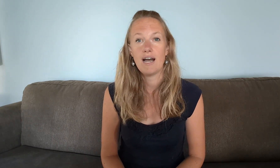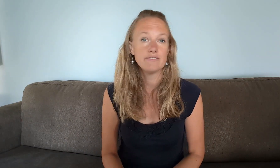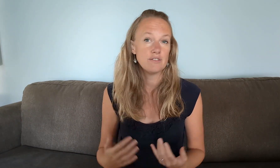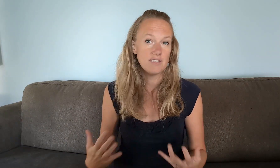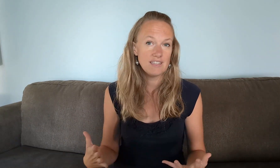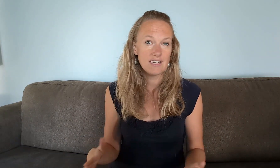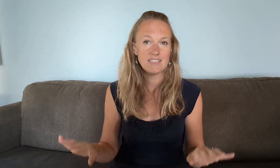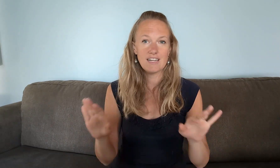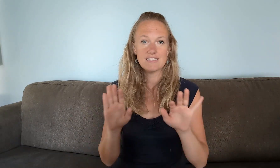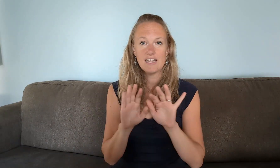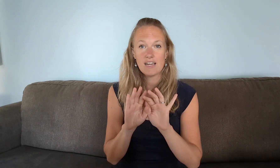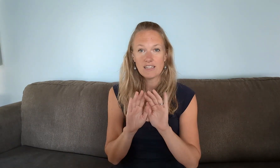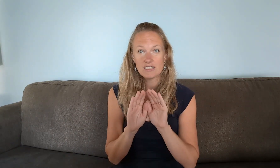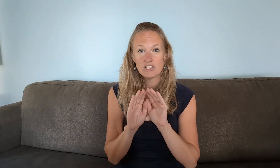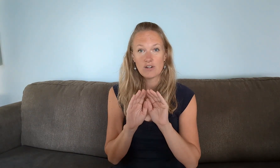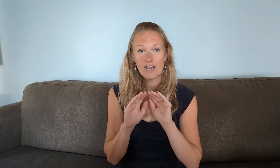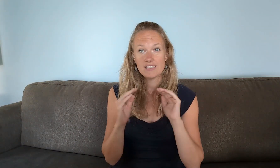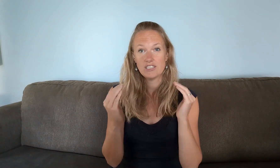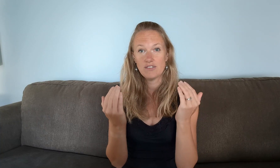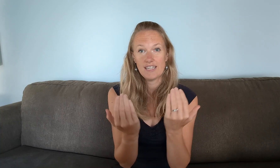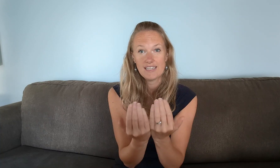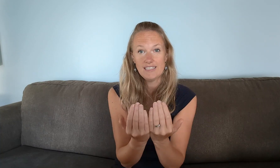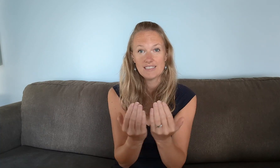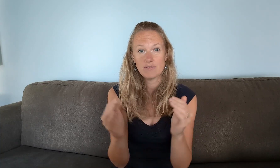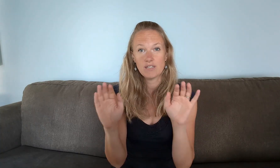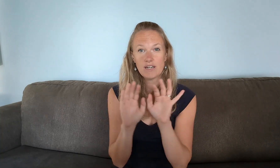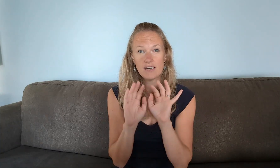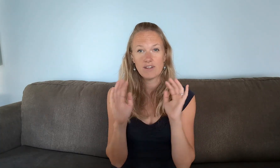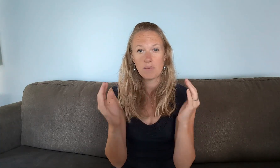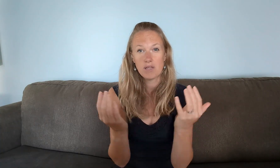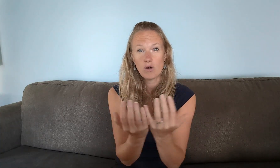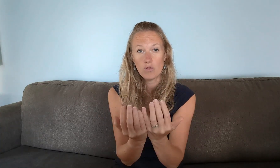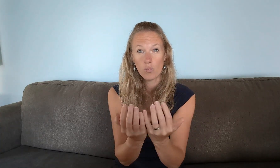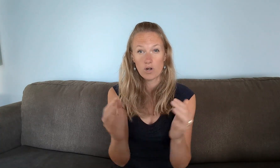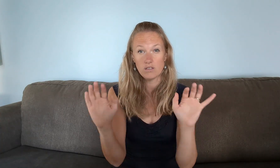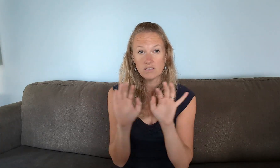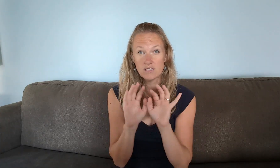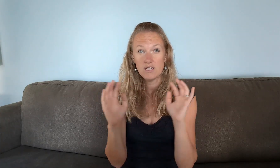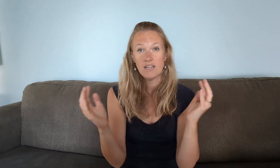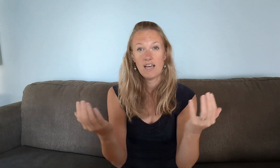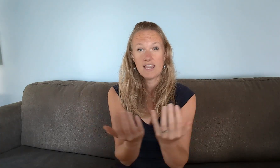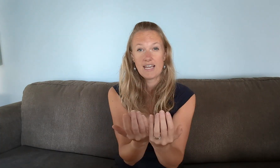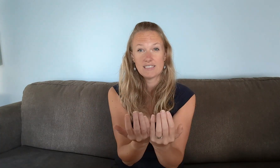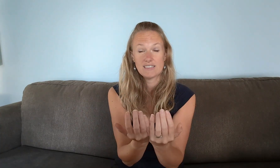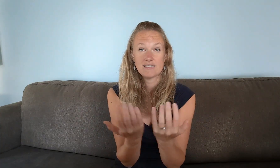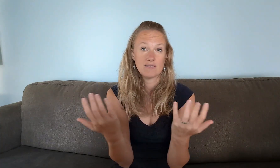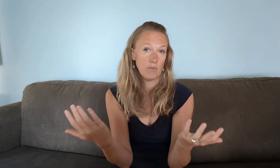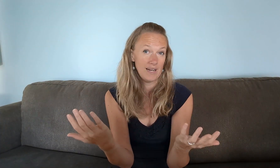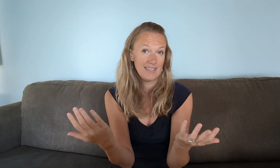after the reading that I did last night, I'm gonna try to do it like this, where you're kind of cupping the world, and that's at least